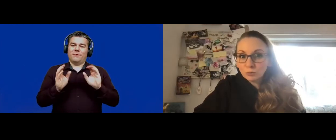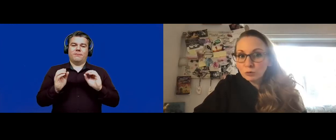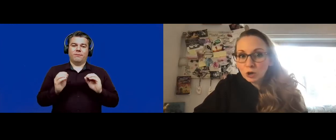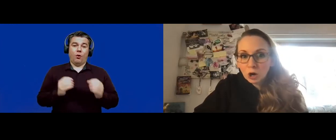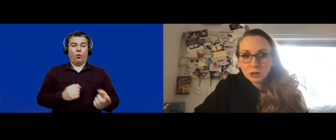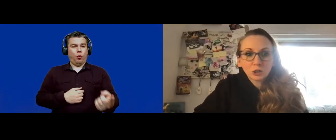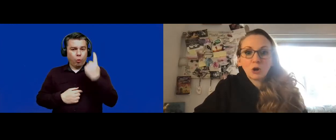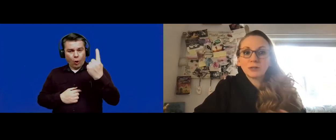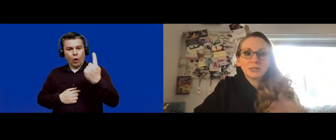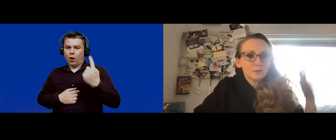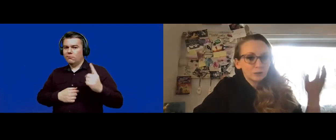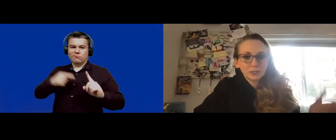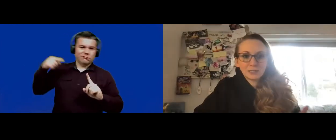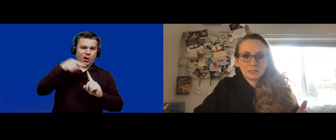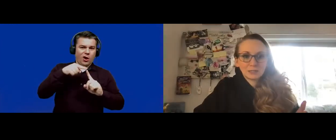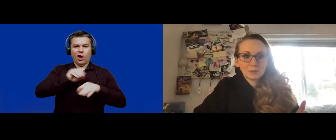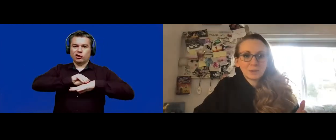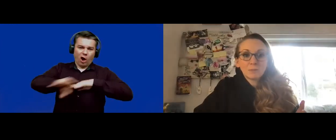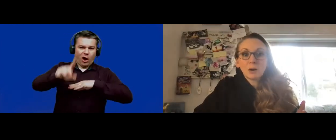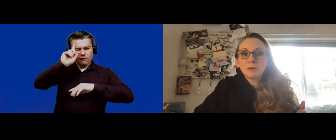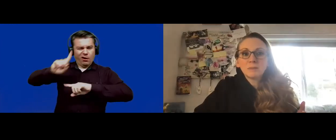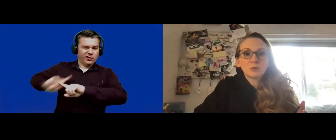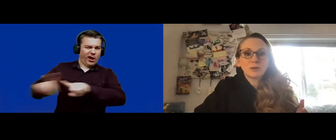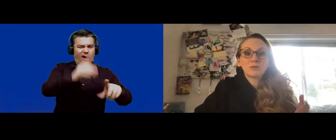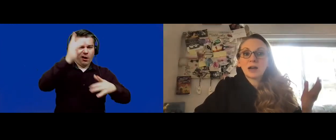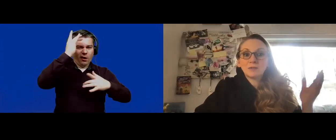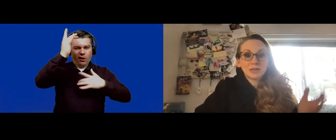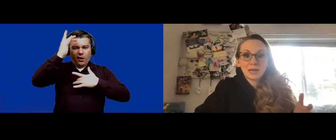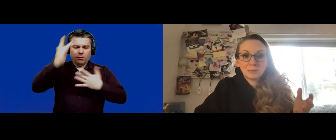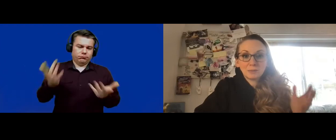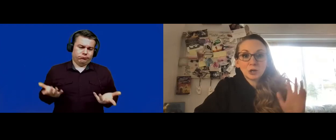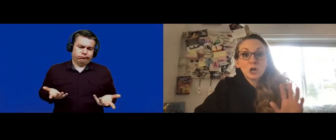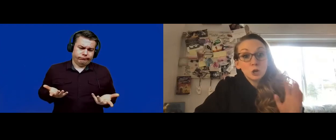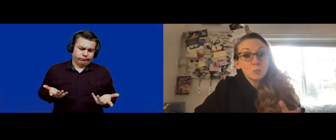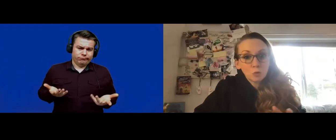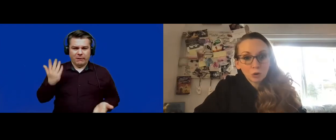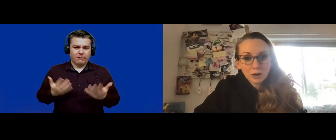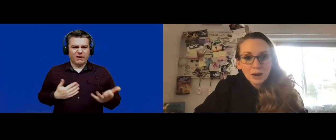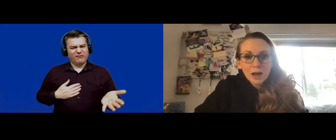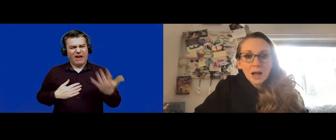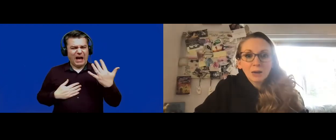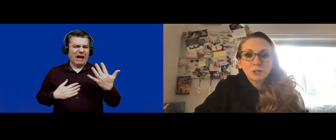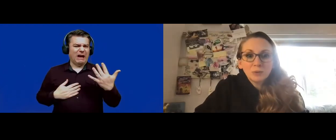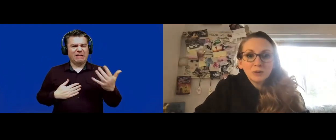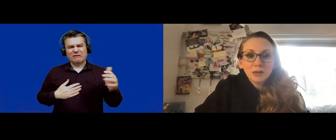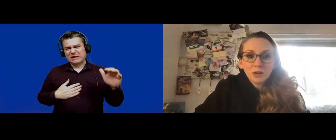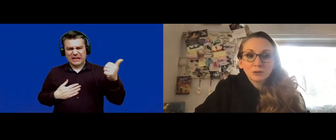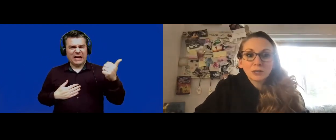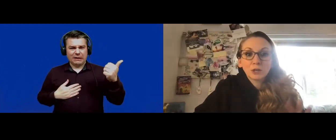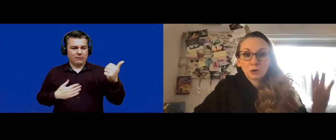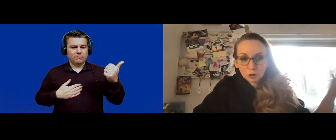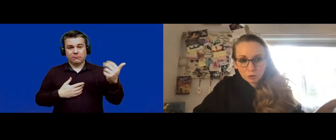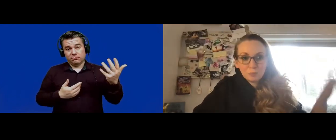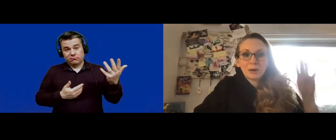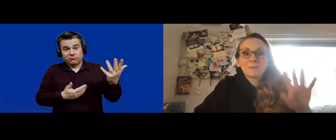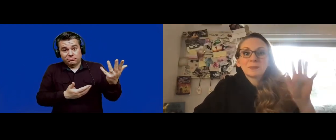main root cause to all the different diseases, probably between 5 to 10, but no more. I will speak of the others in